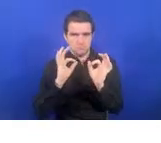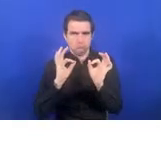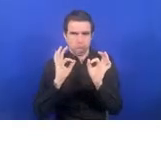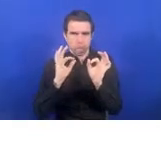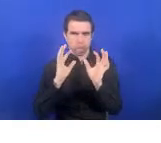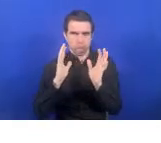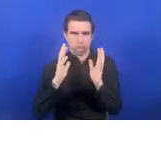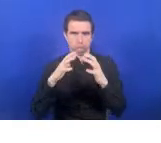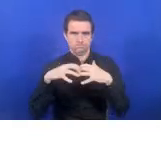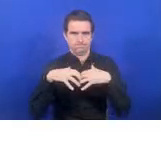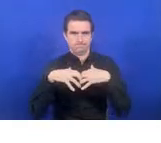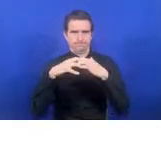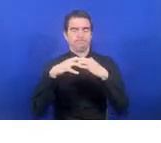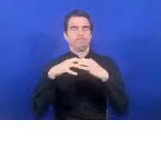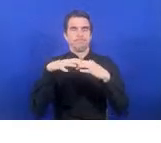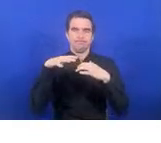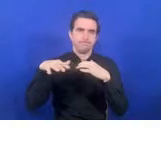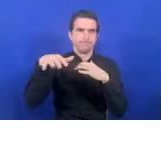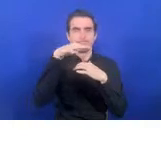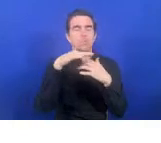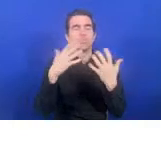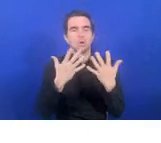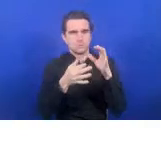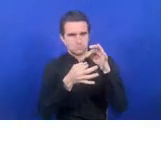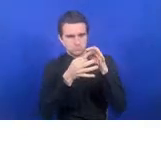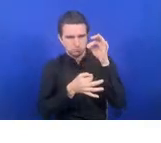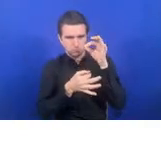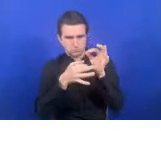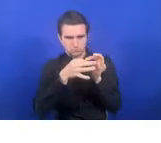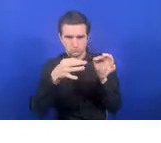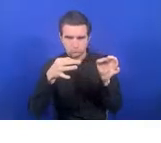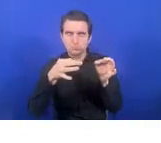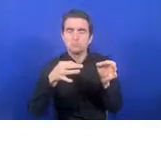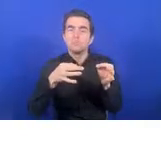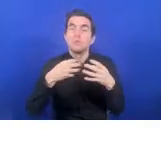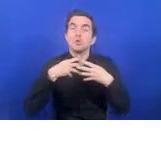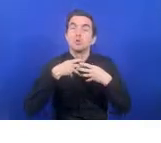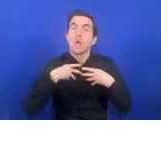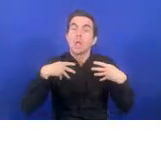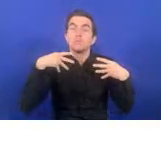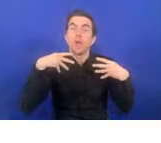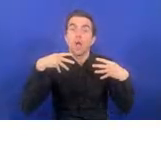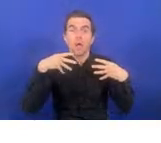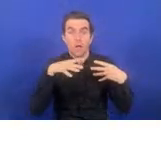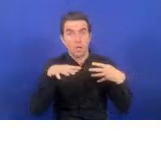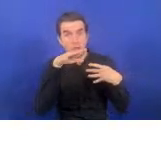of institutional measures to promote internal gender mainstreaming.